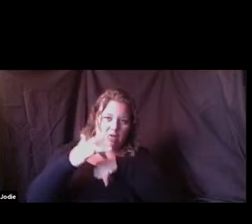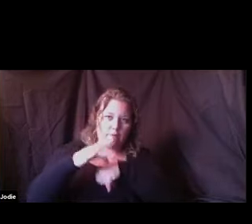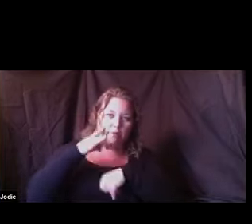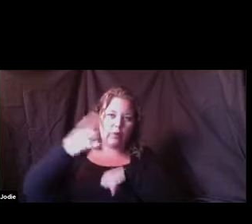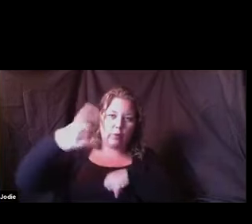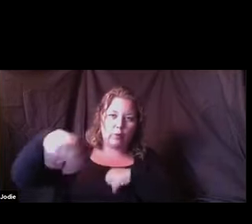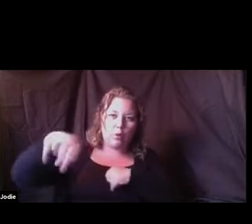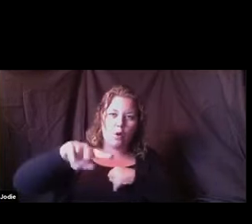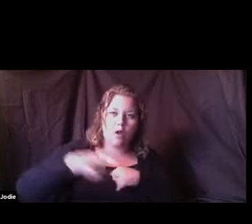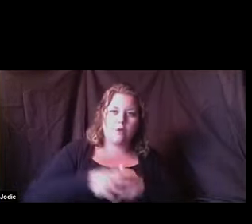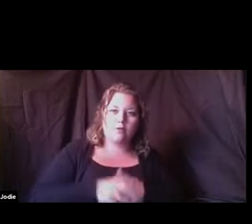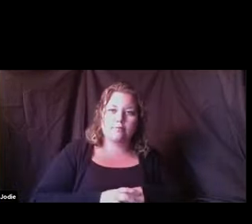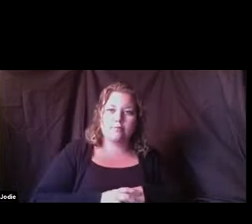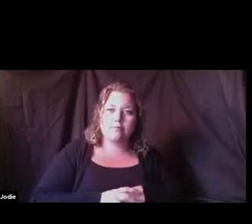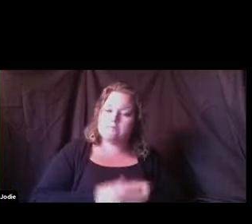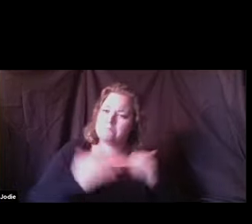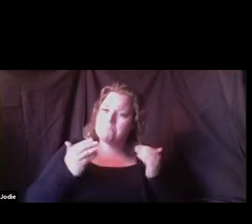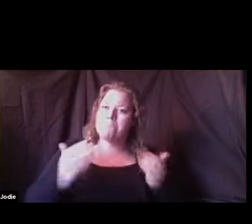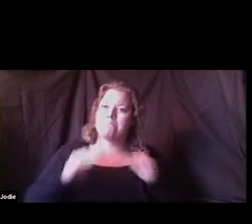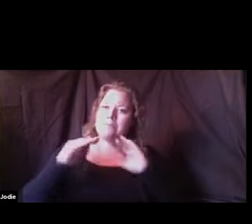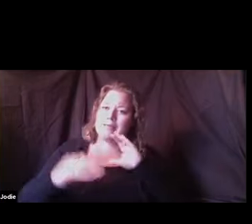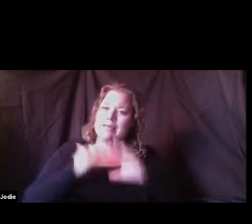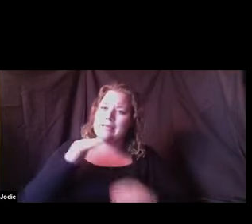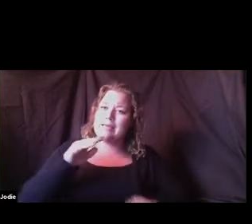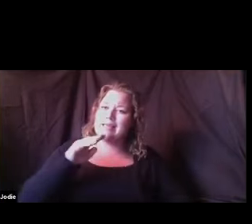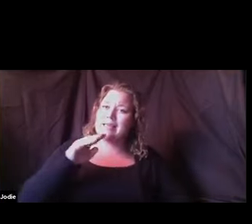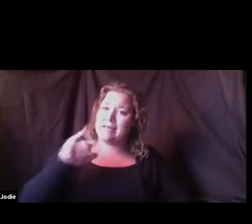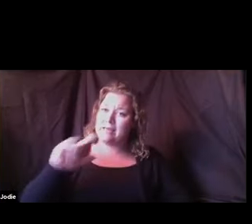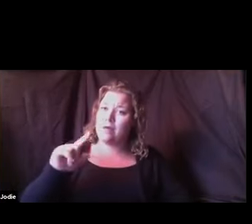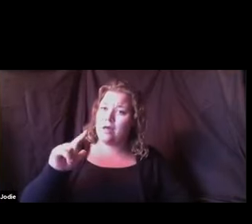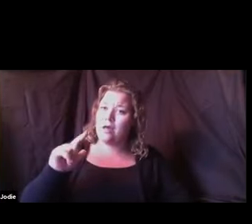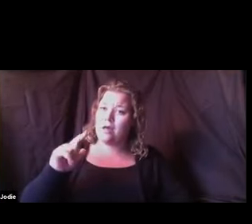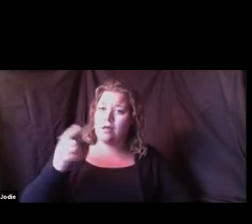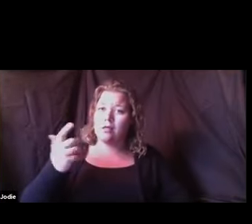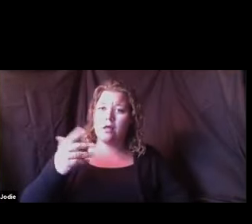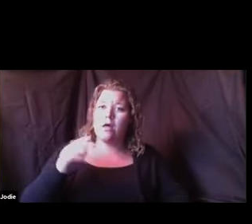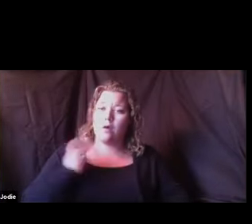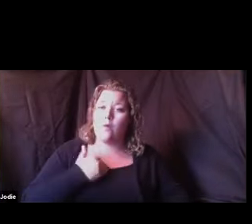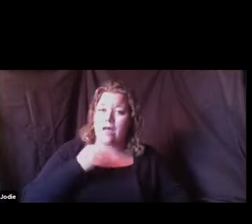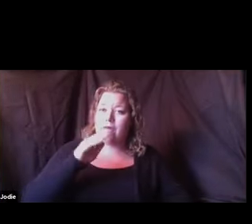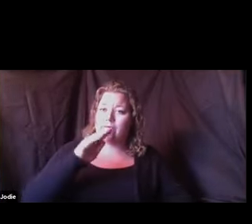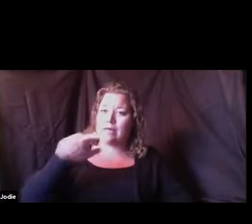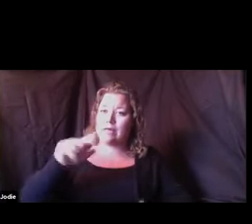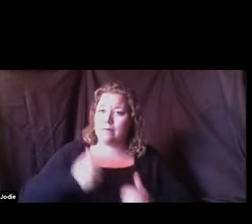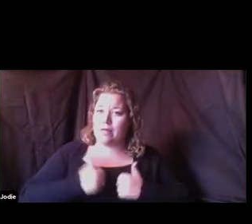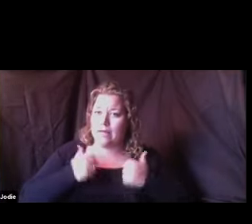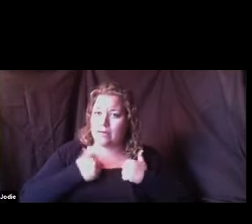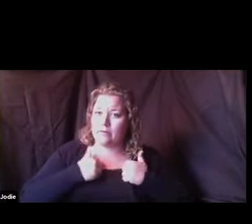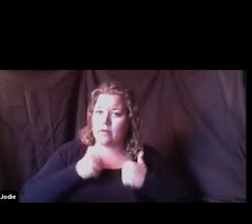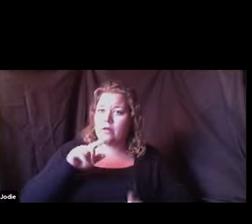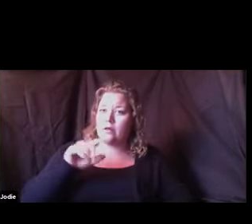please be willing to email us at our website or at our email address. Sorry, that is the